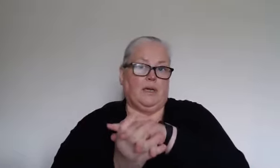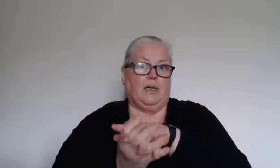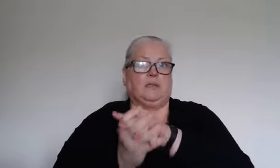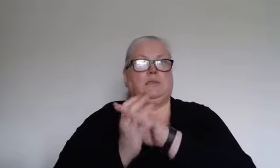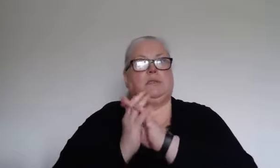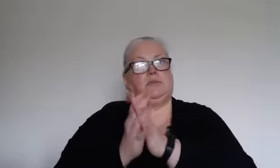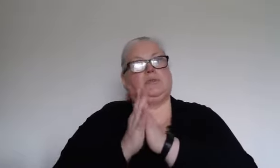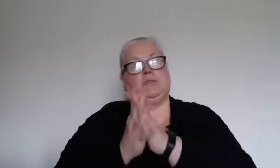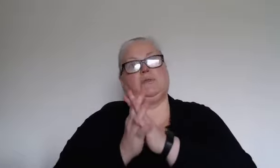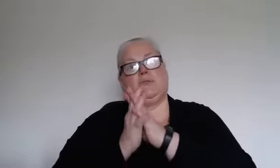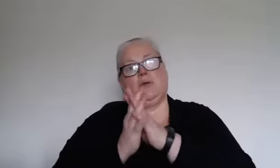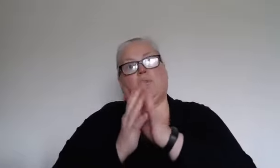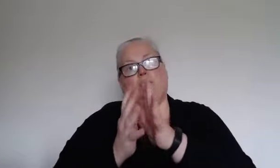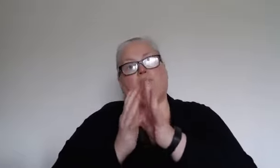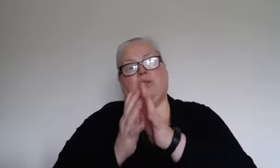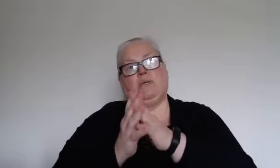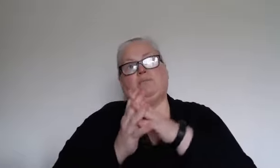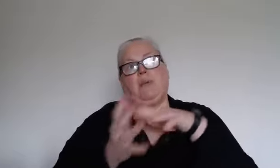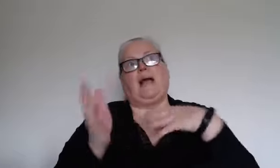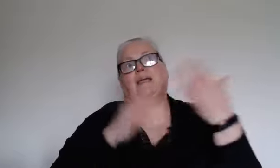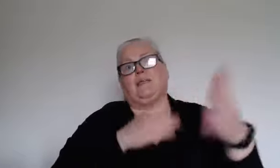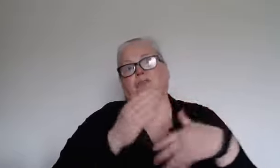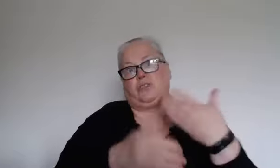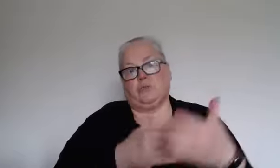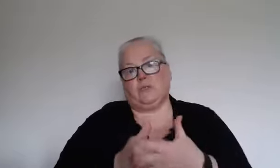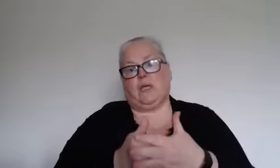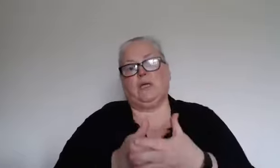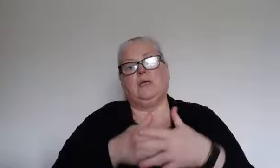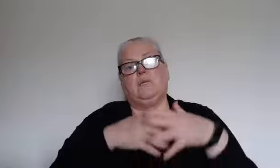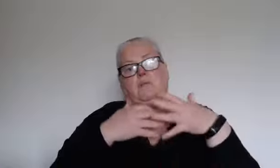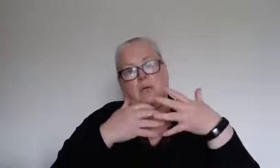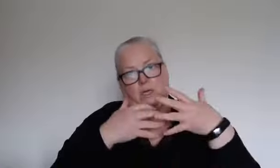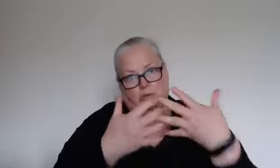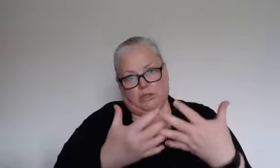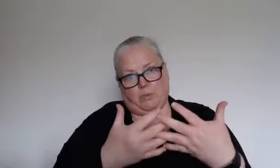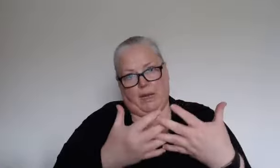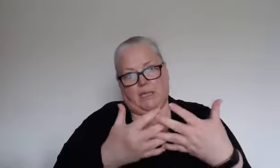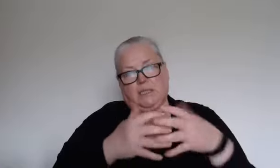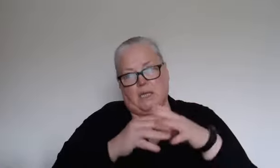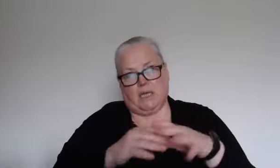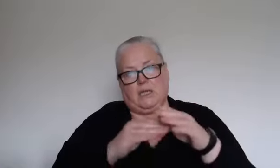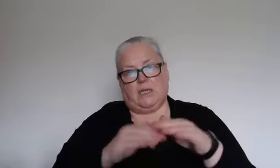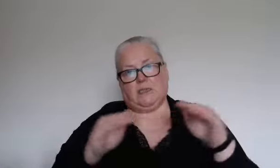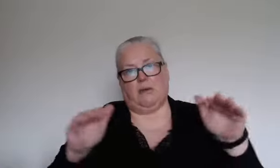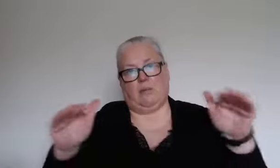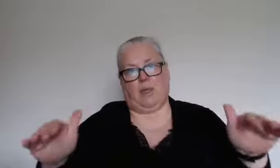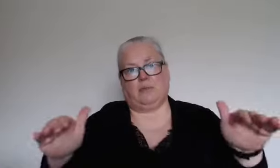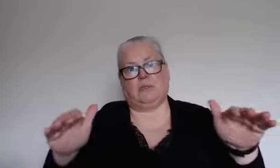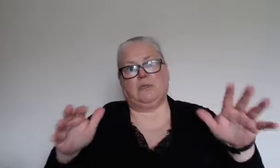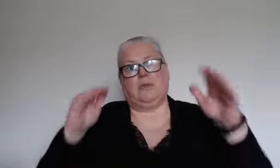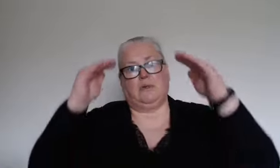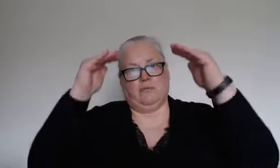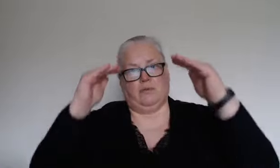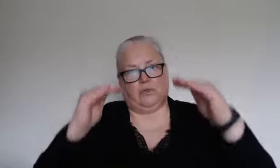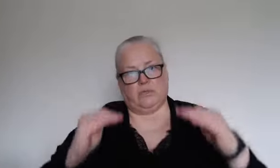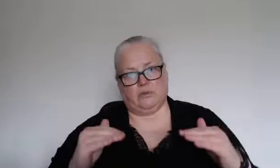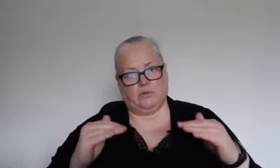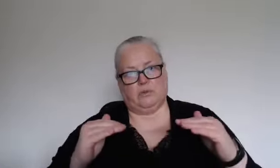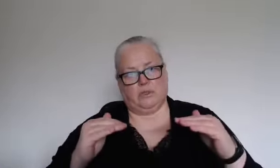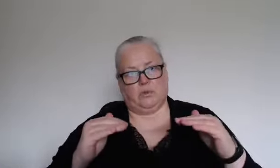at introducing or back introducing a lunch break, taking that time out for to do other